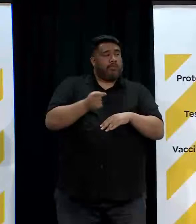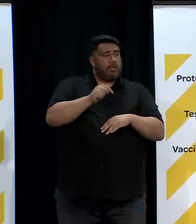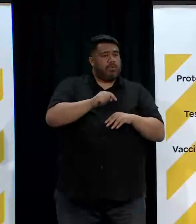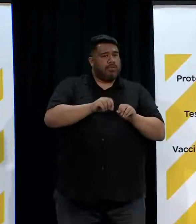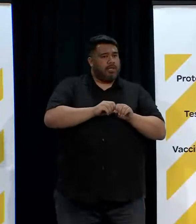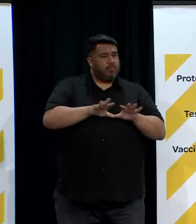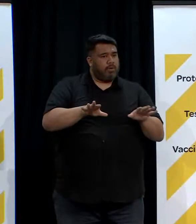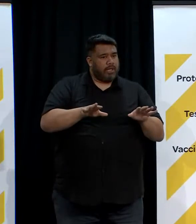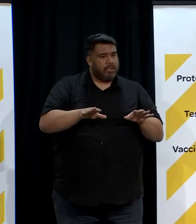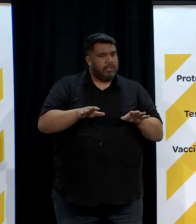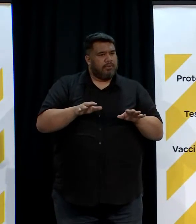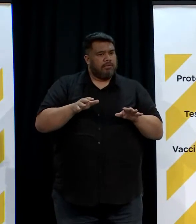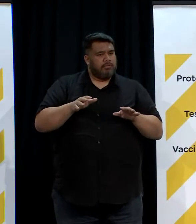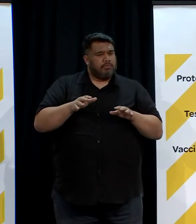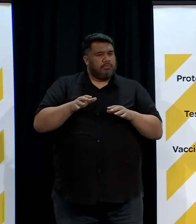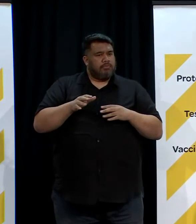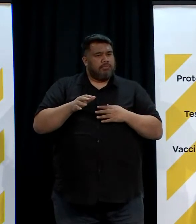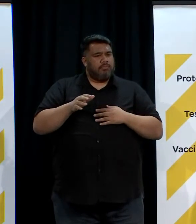new